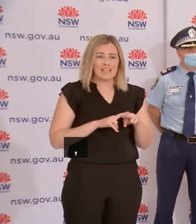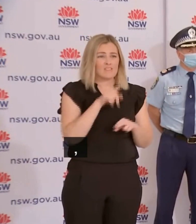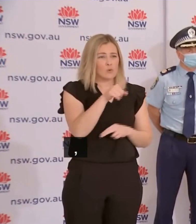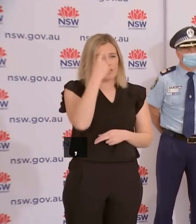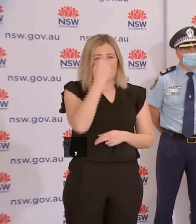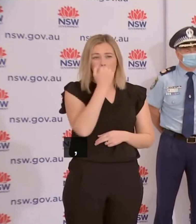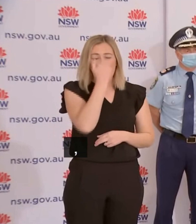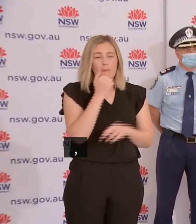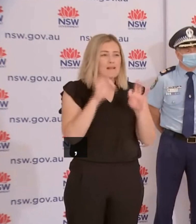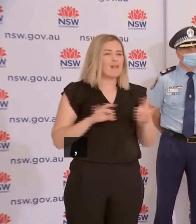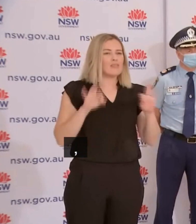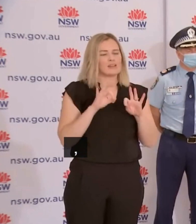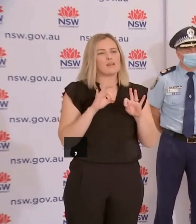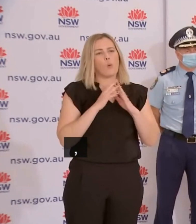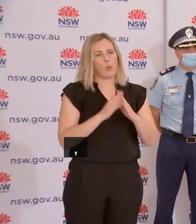the mildest of symptoms.